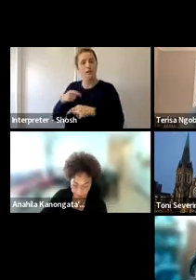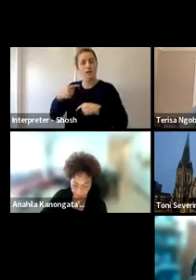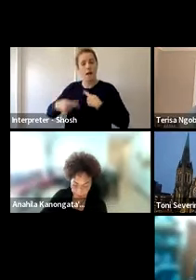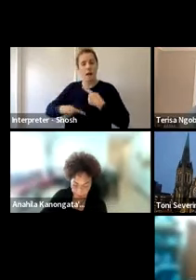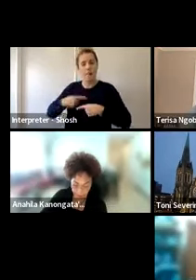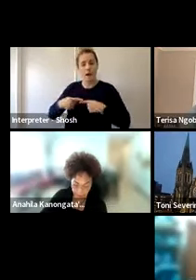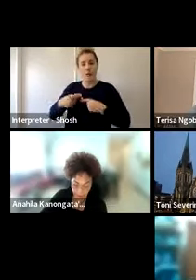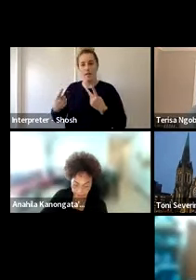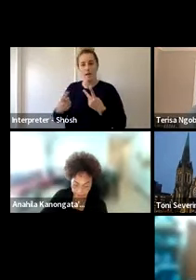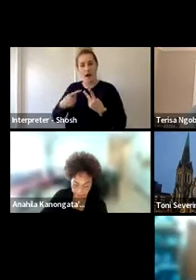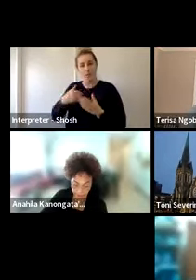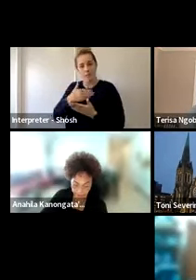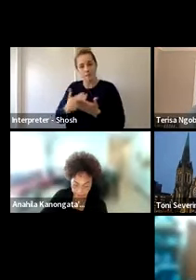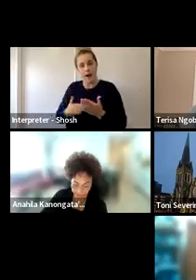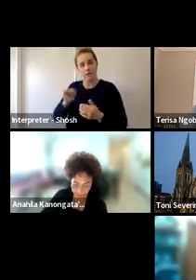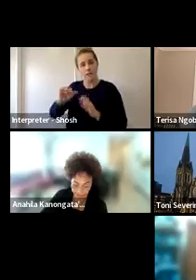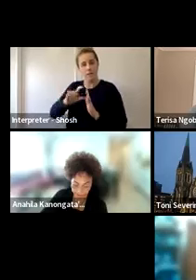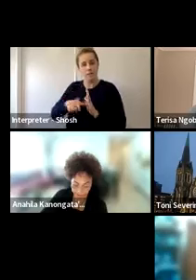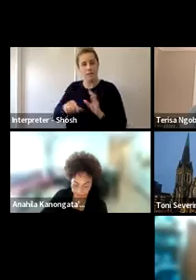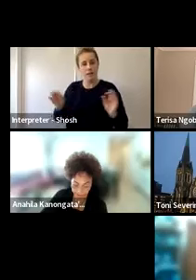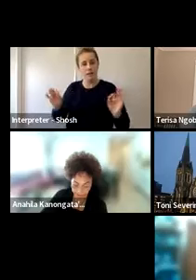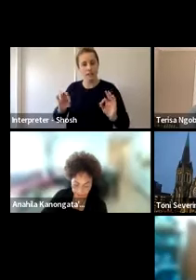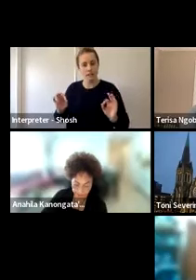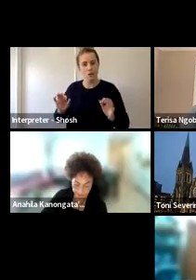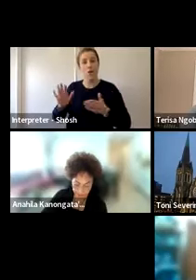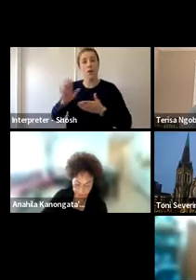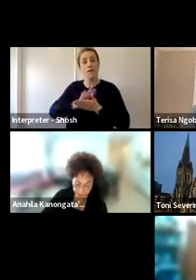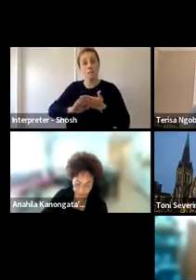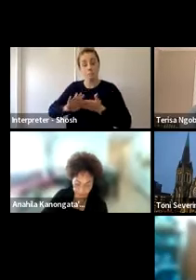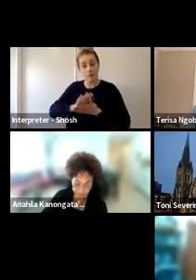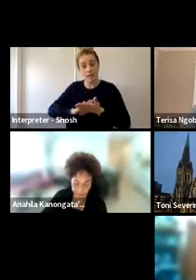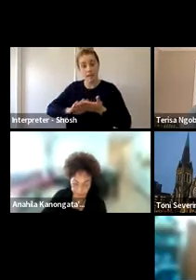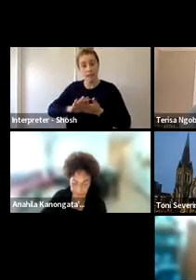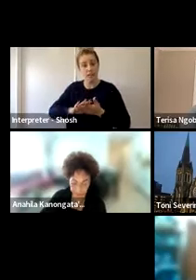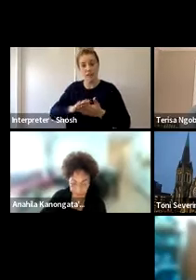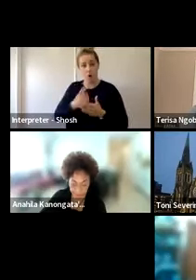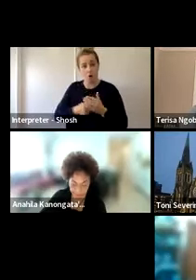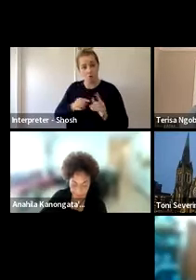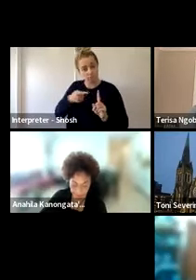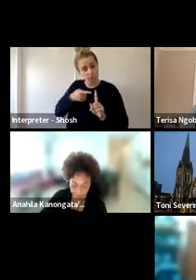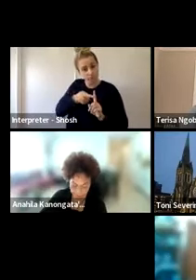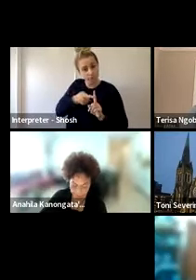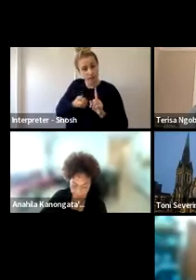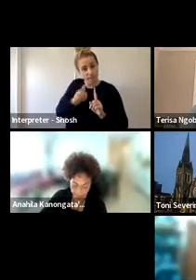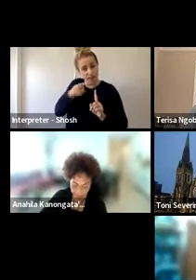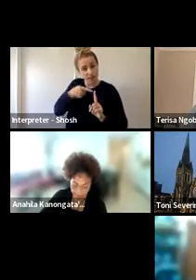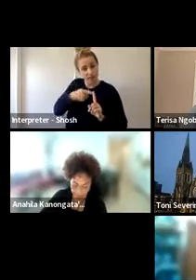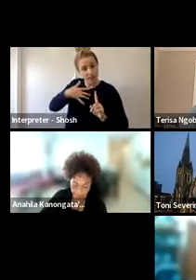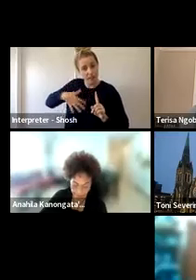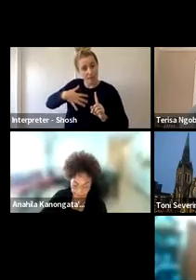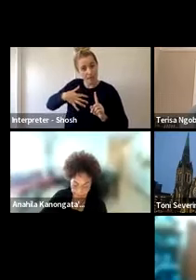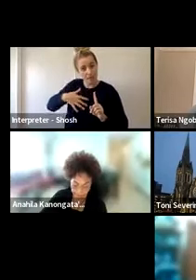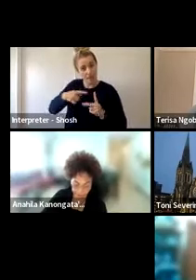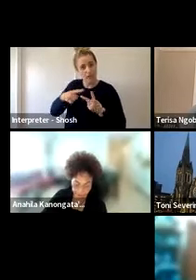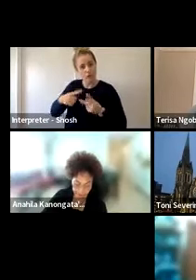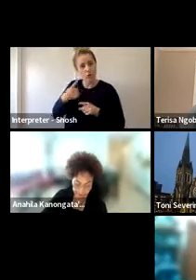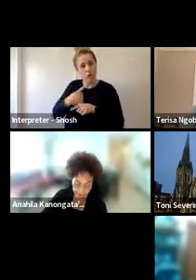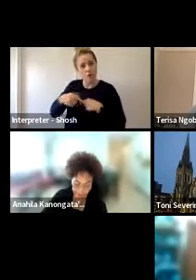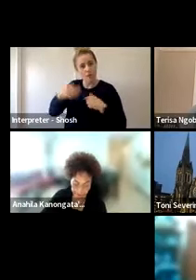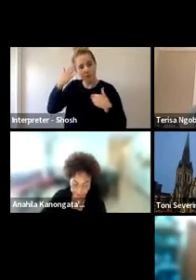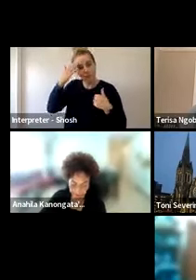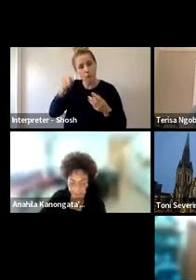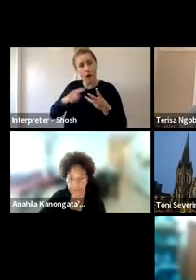the other aspects of their disability, which is more than the episodic event. So there we're talking about mental health, we're talking about